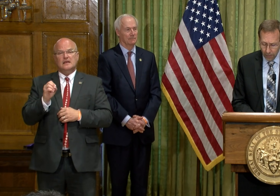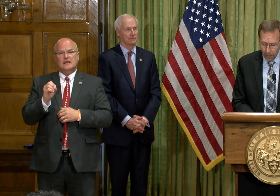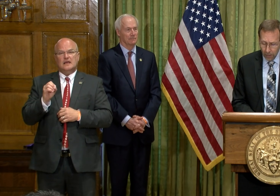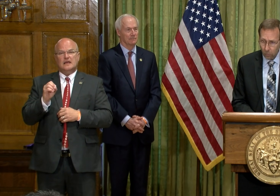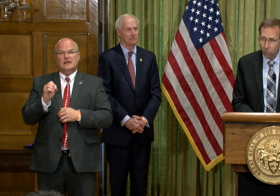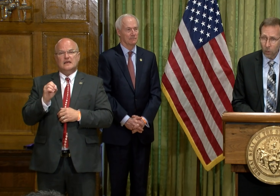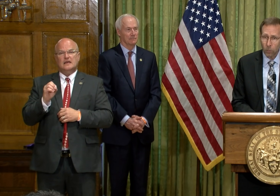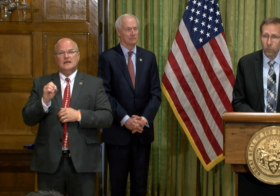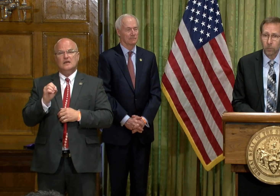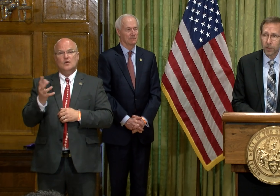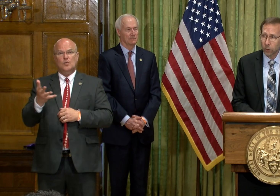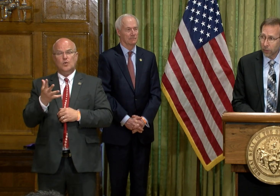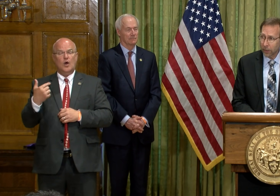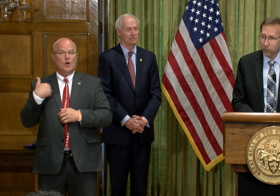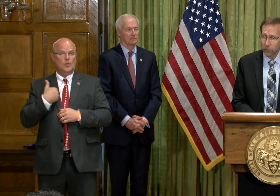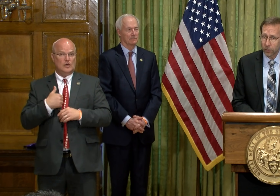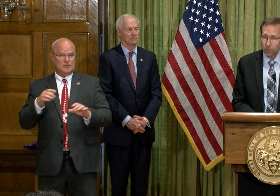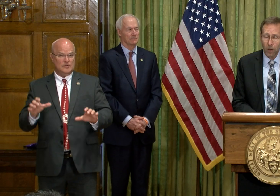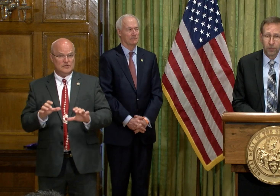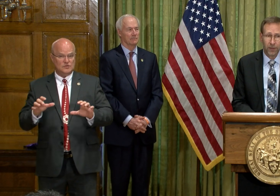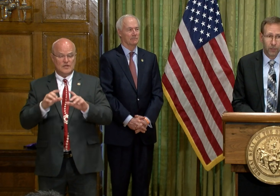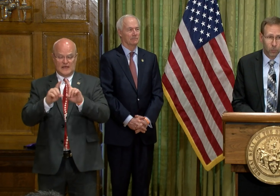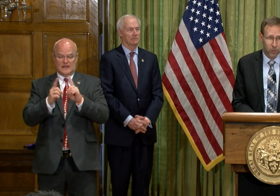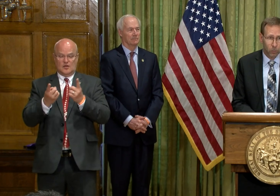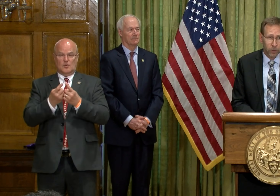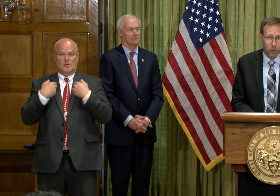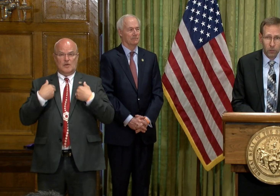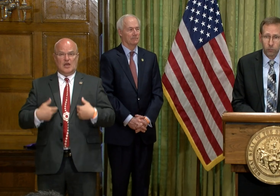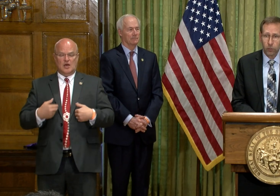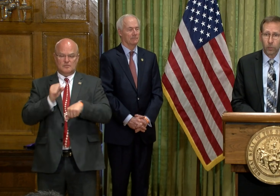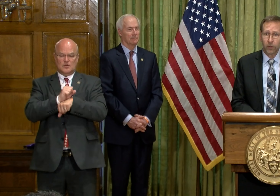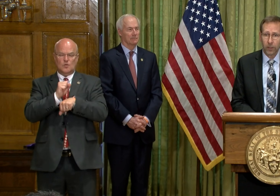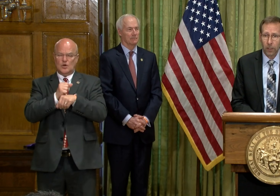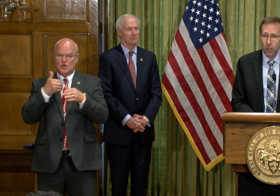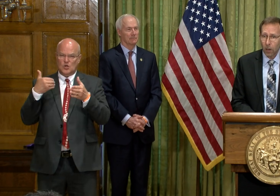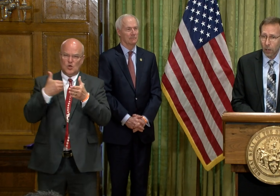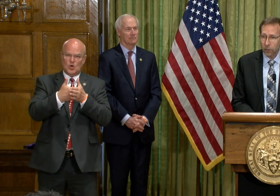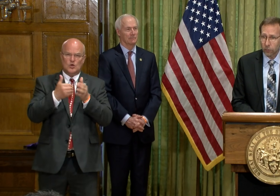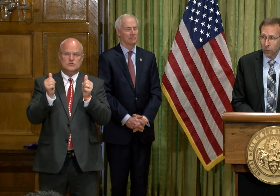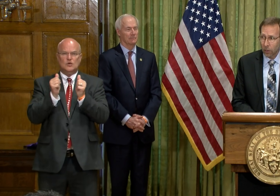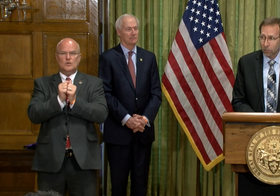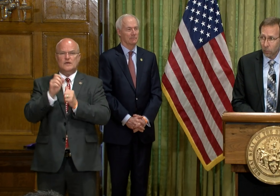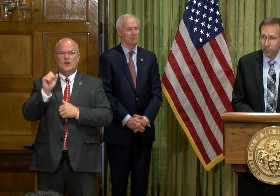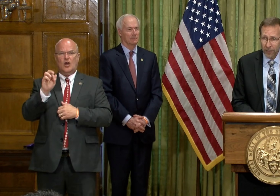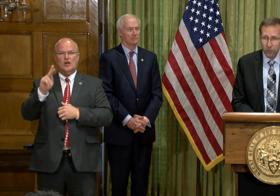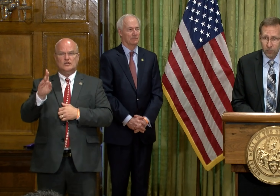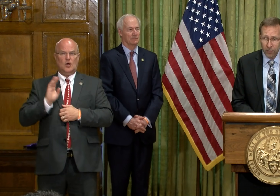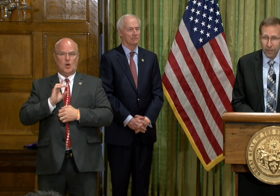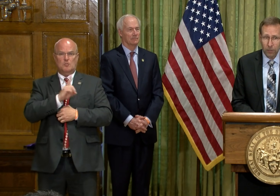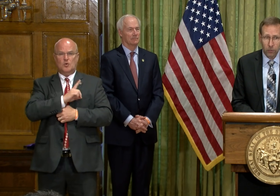and what we will be doing is the Department of Health will be working closely with the Arkansas Board of Dental